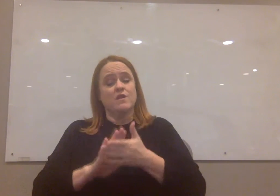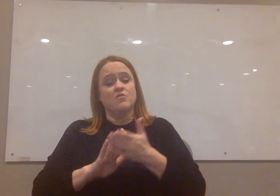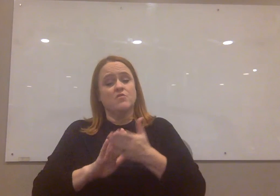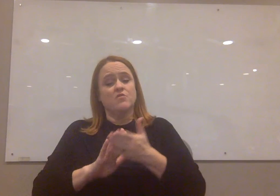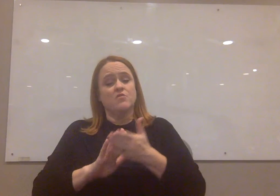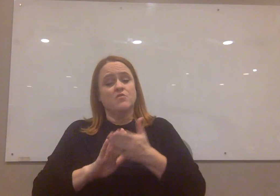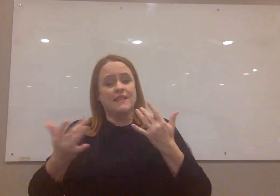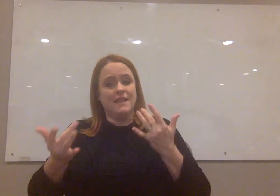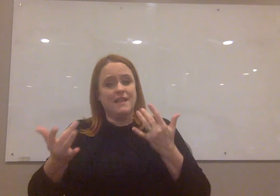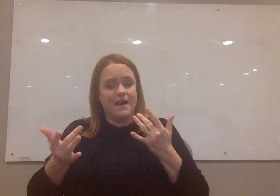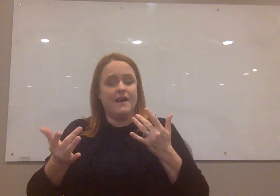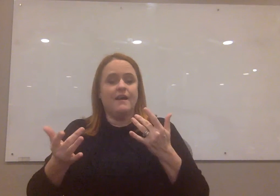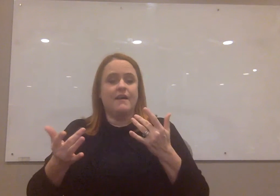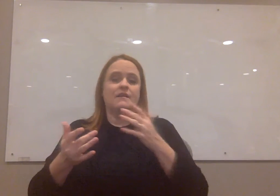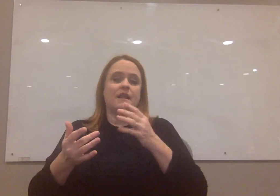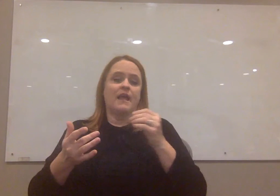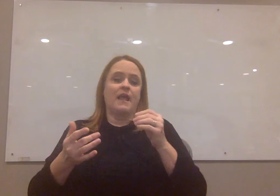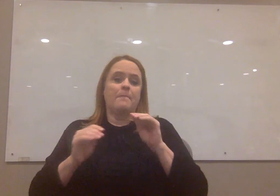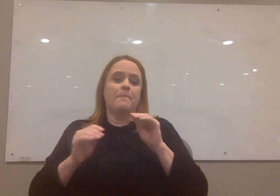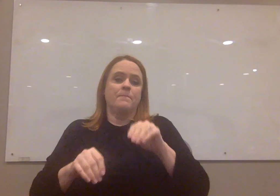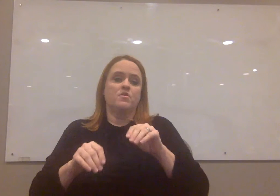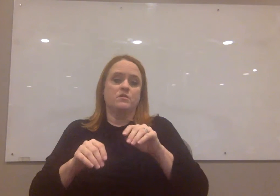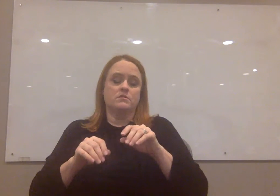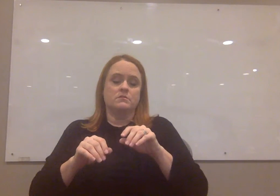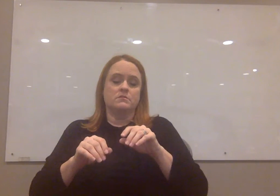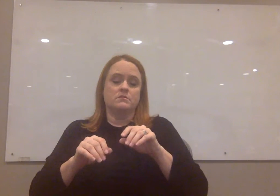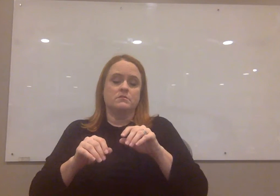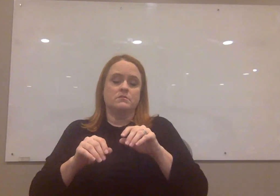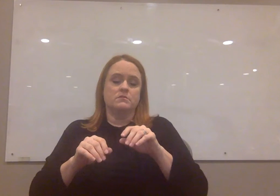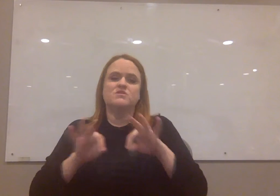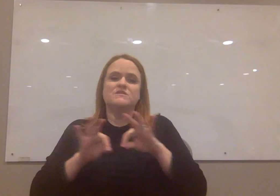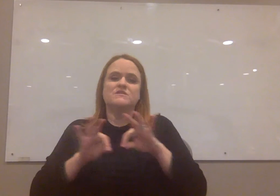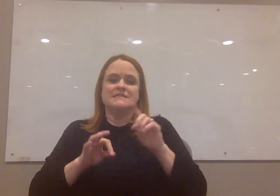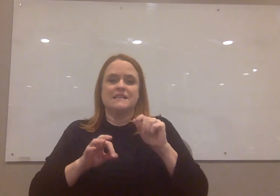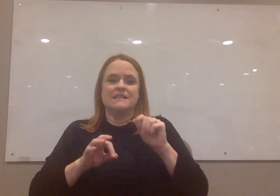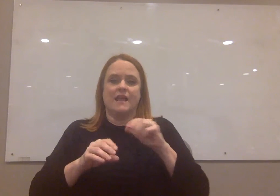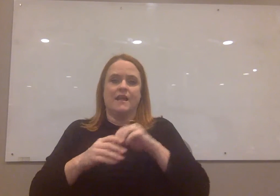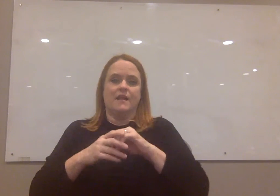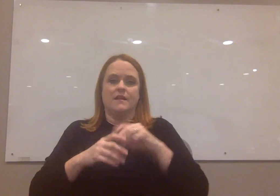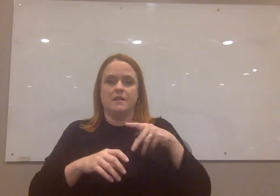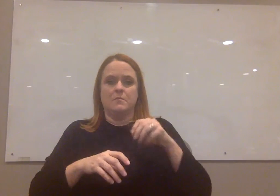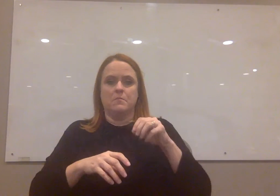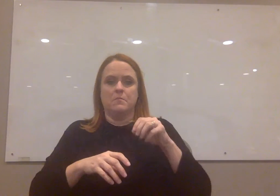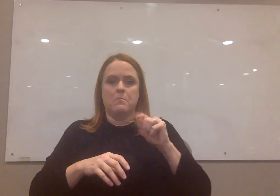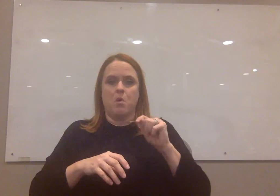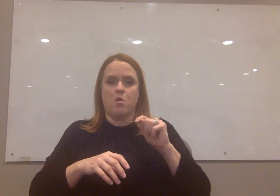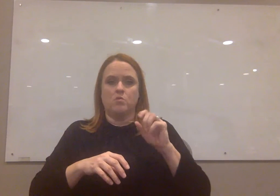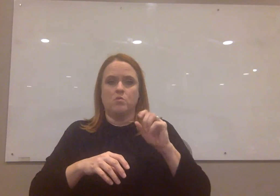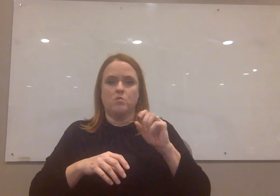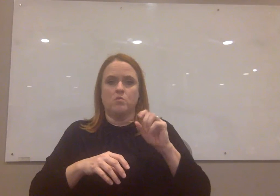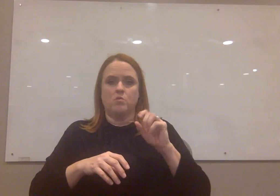and putting the persistent data in Postgres every once in a while, that might be good enough. Yeah.